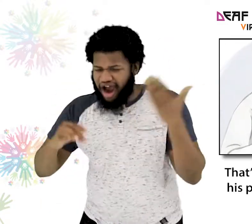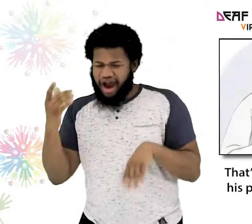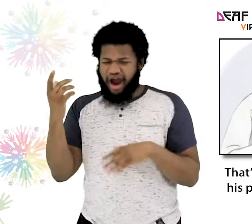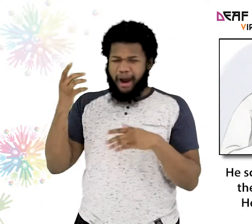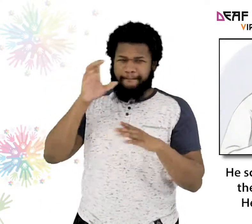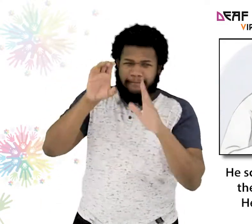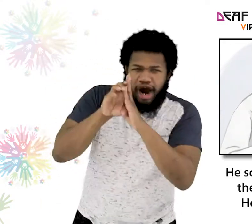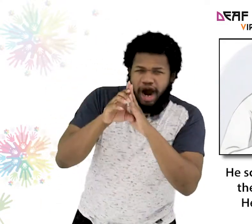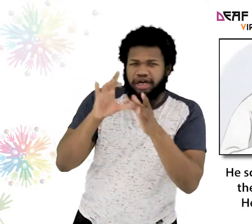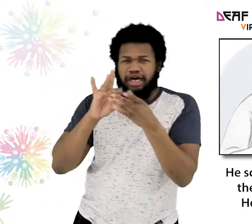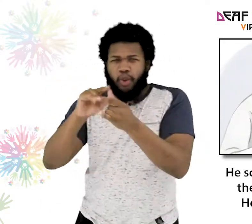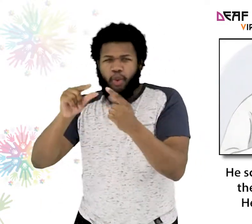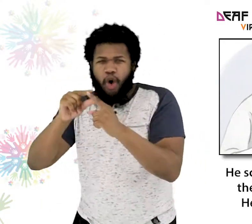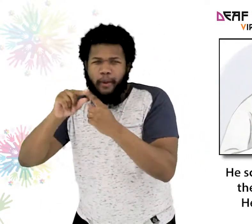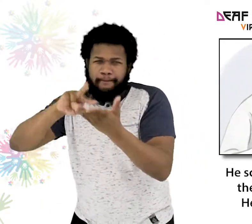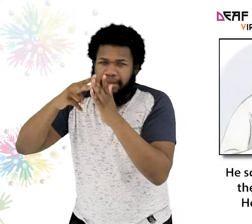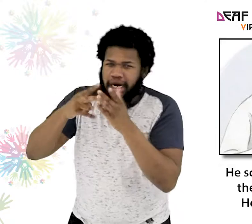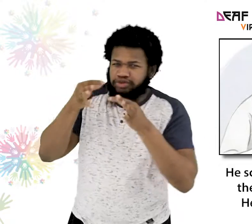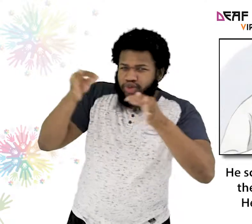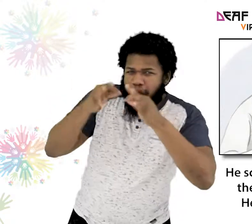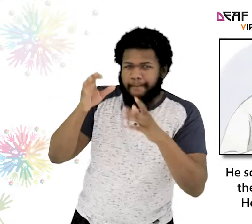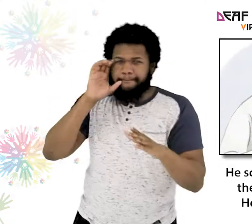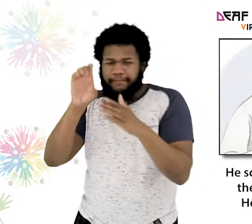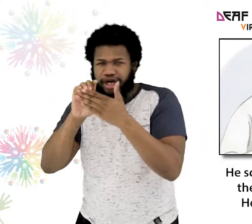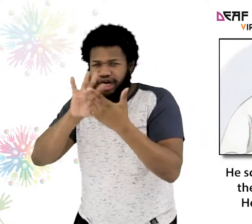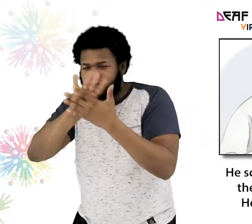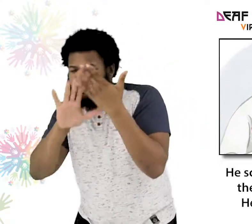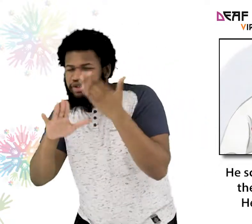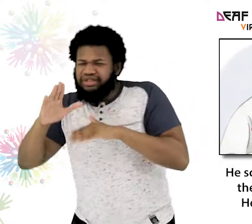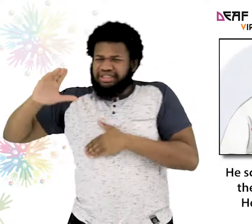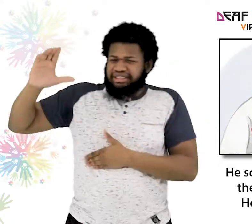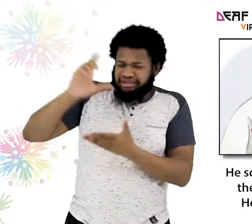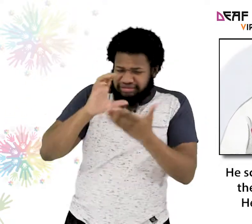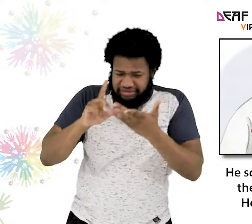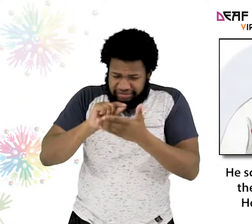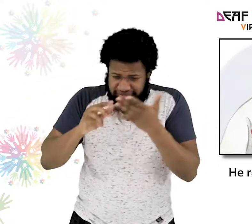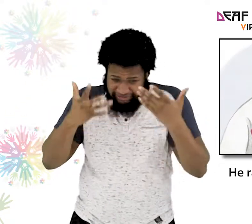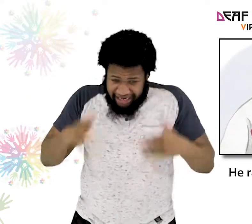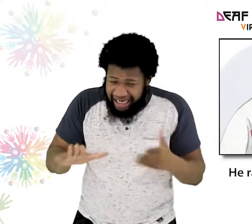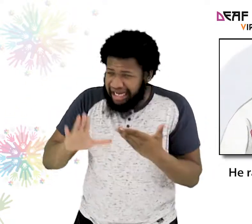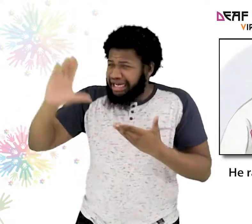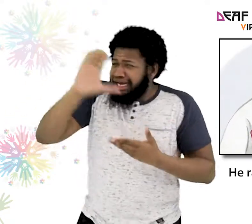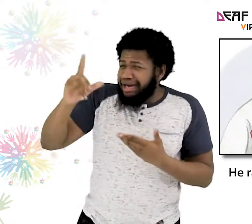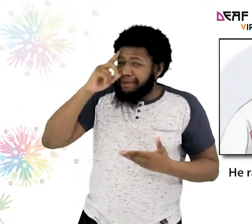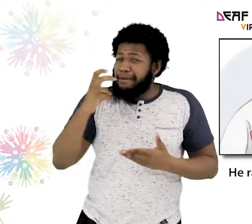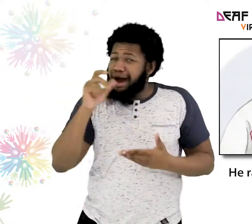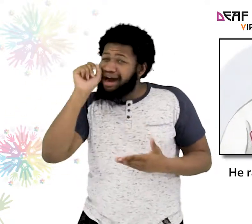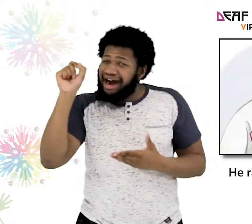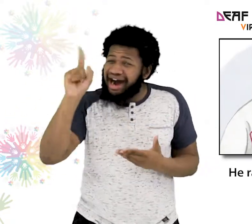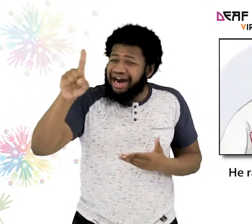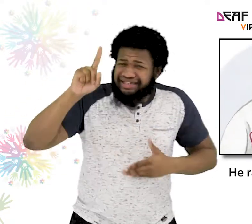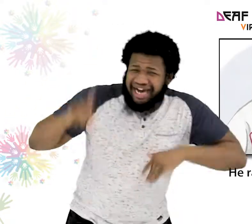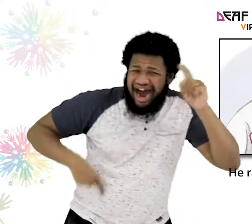He scribbled words next to the pictures he wrote, and he wrote, and he wrote, and he ran to find the umpire.